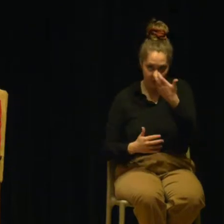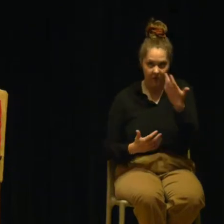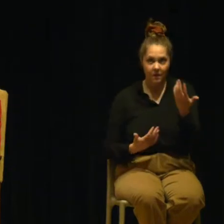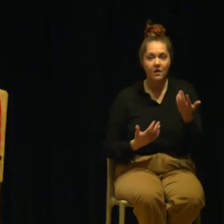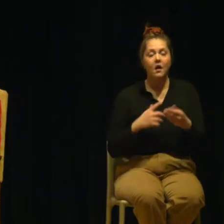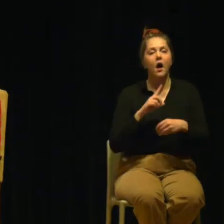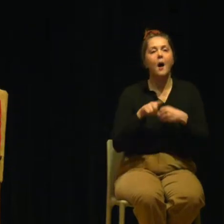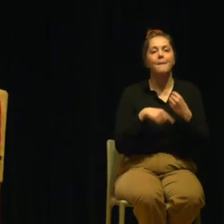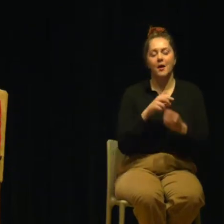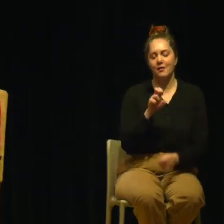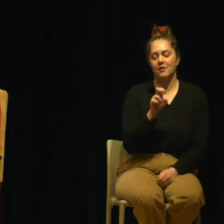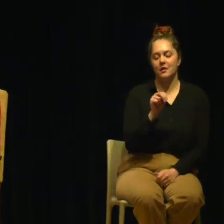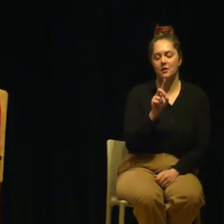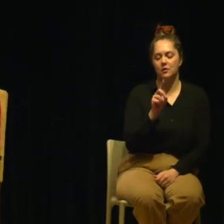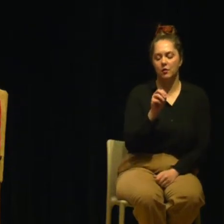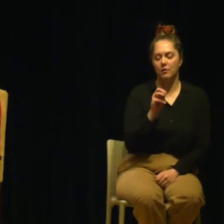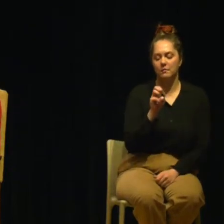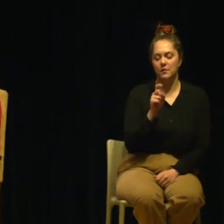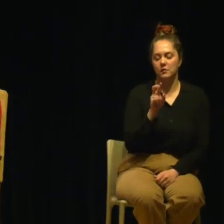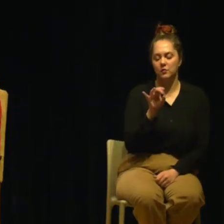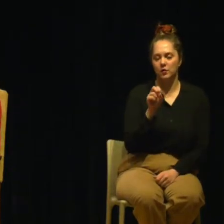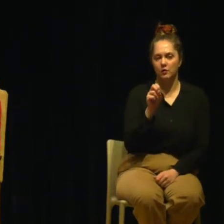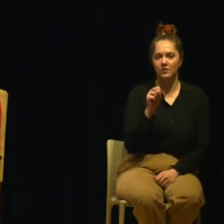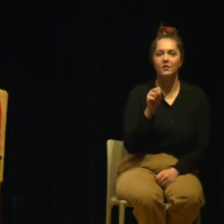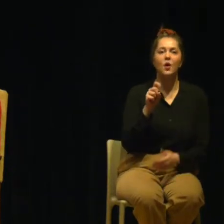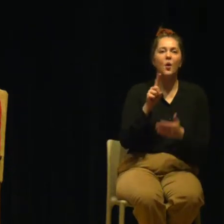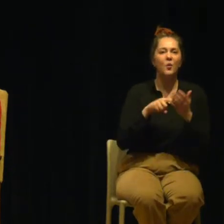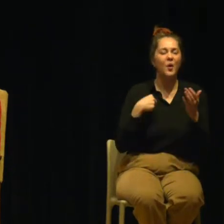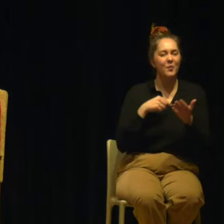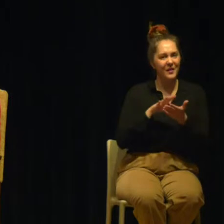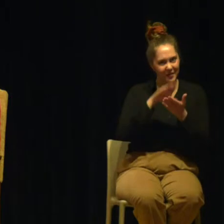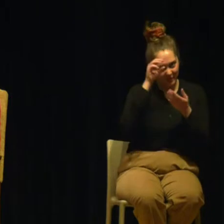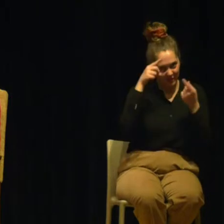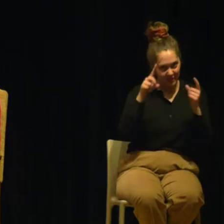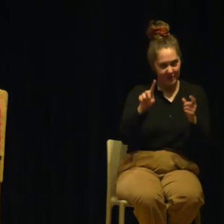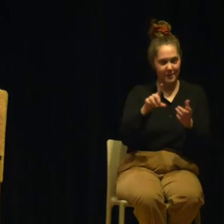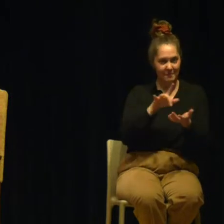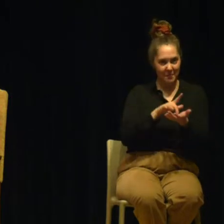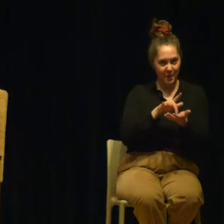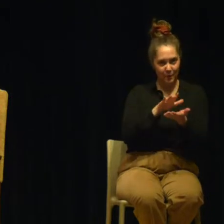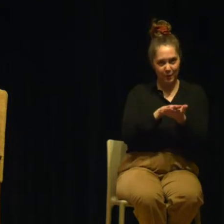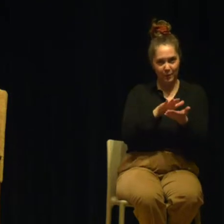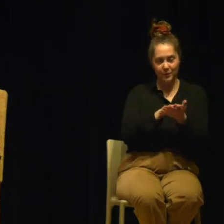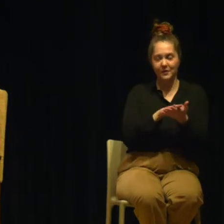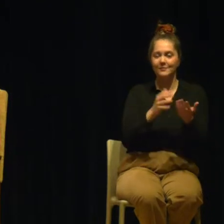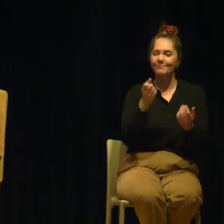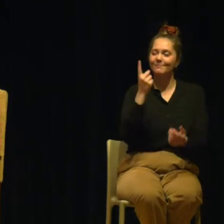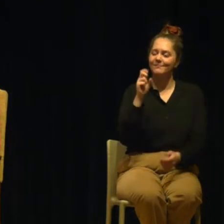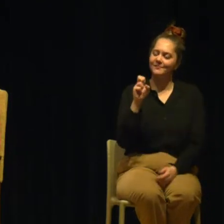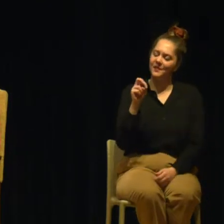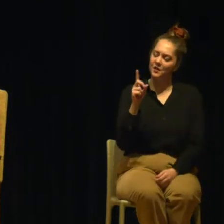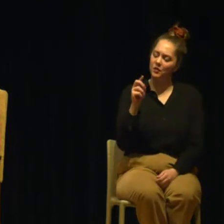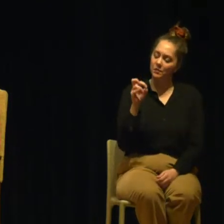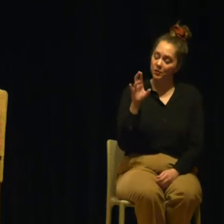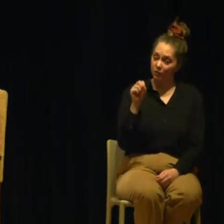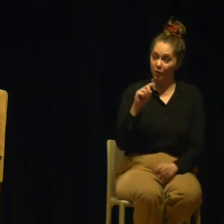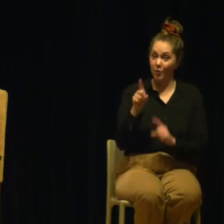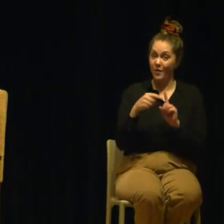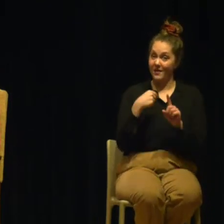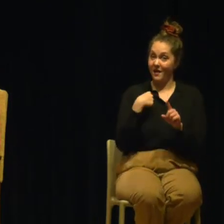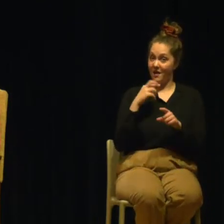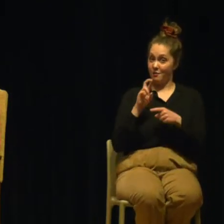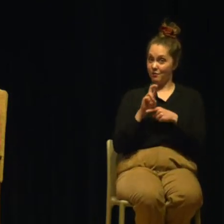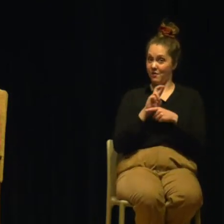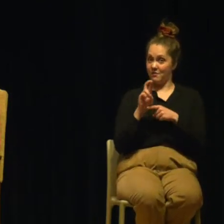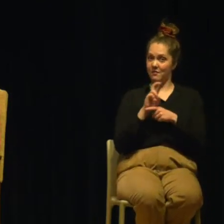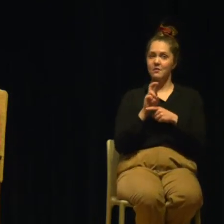Now, there are the things that we're taught in medical school. Now, the way endometriosis was taught when I was a resident